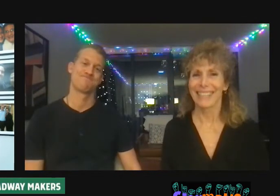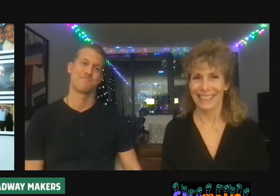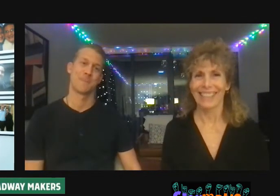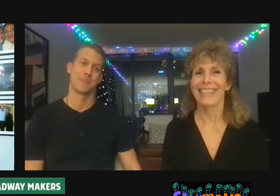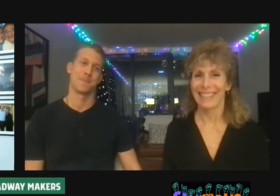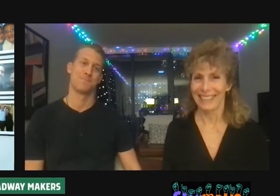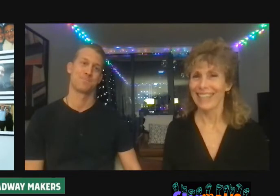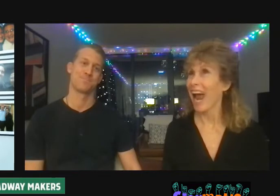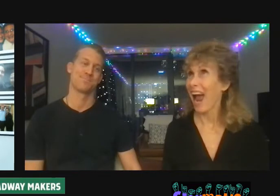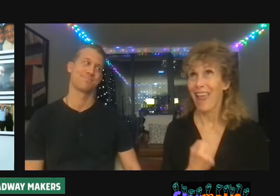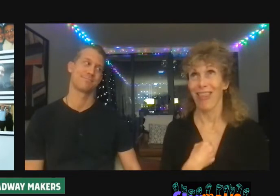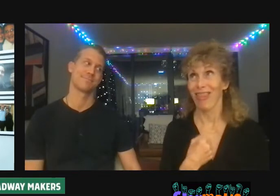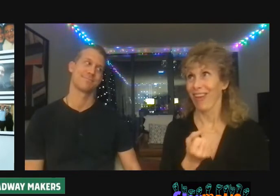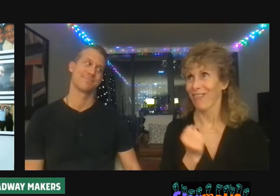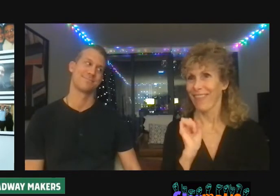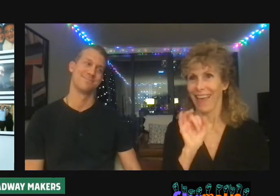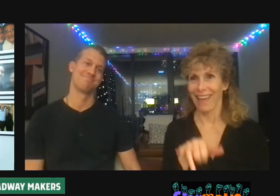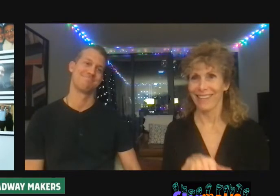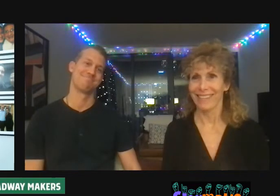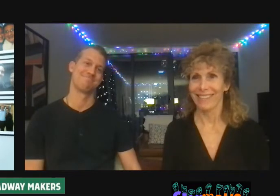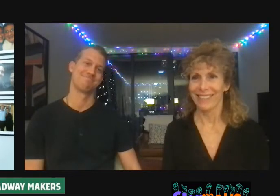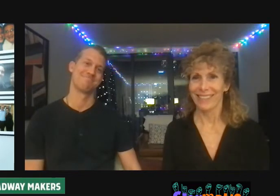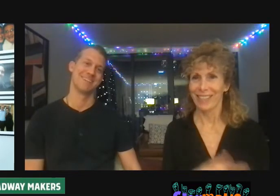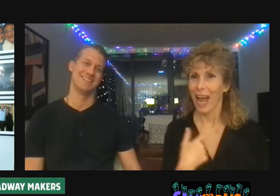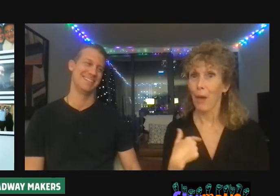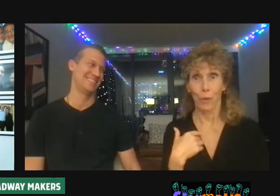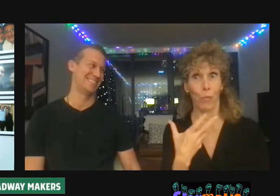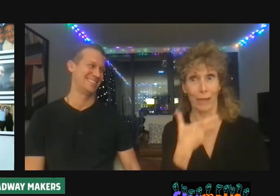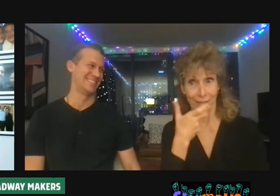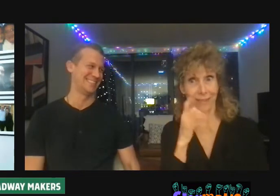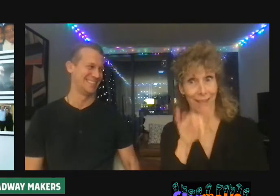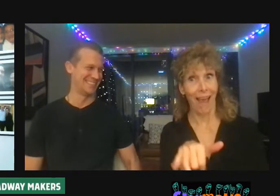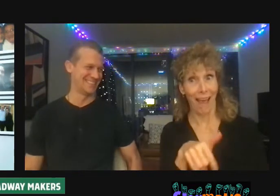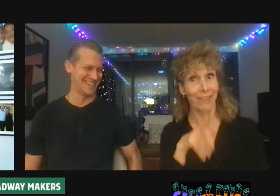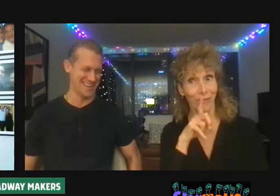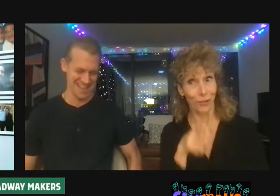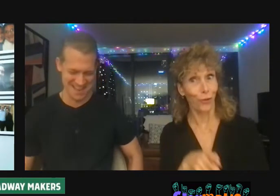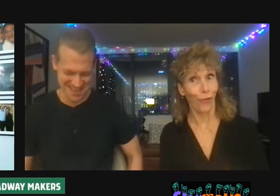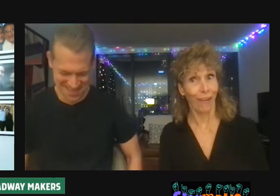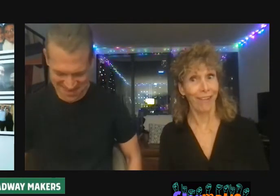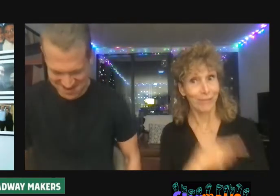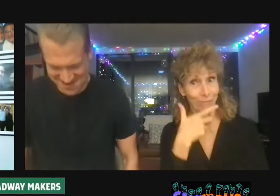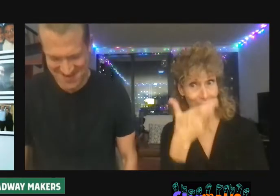I love that. I would want to see that.